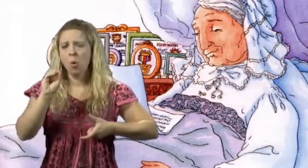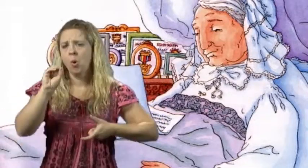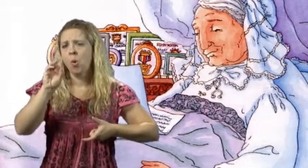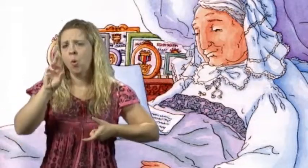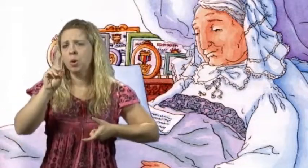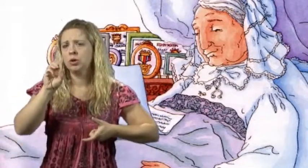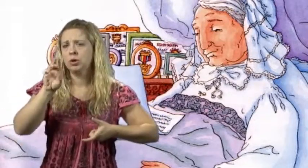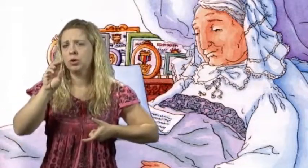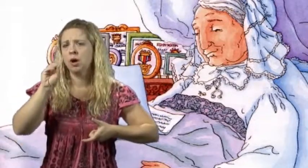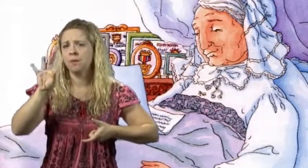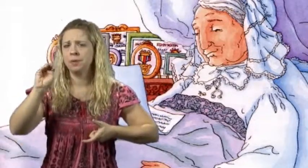VII of England.